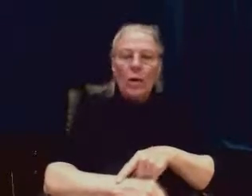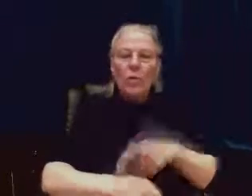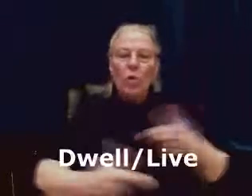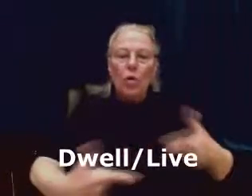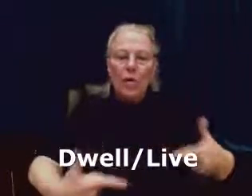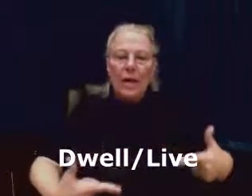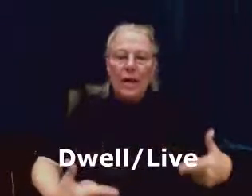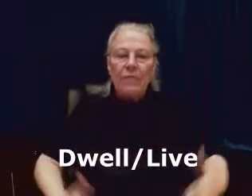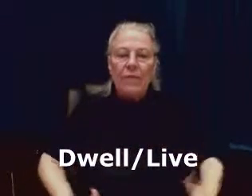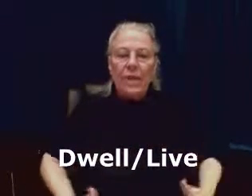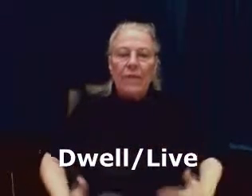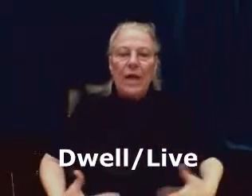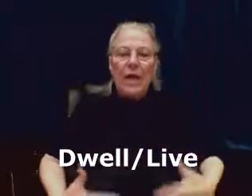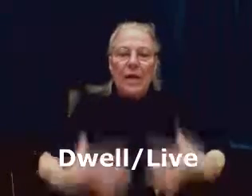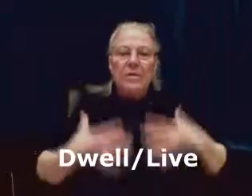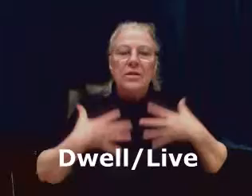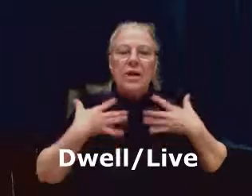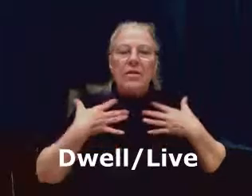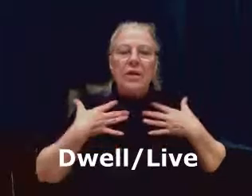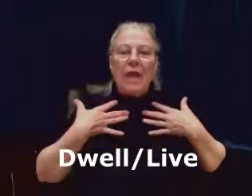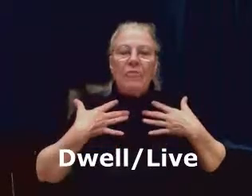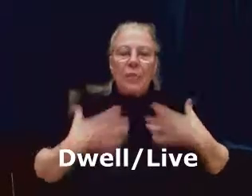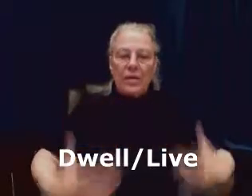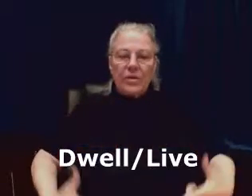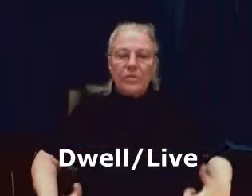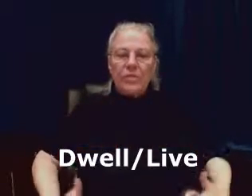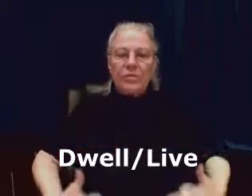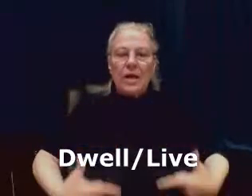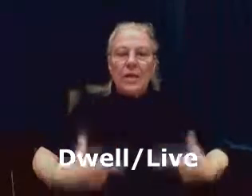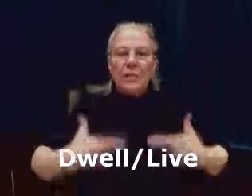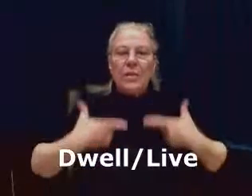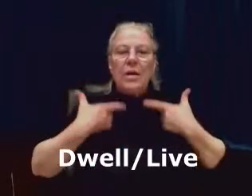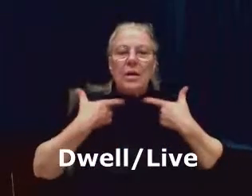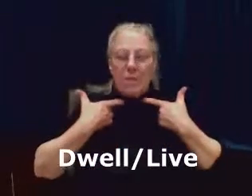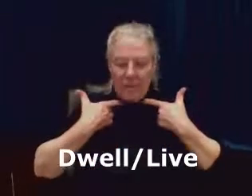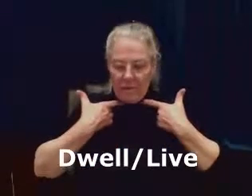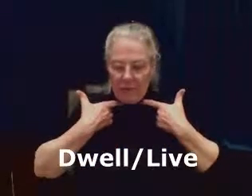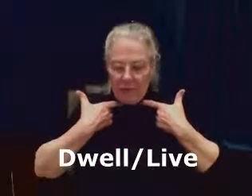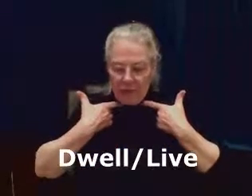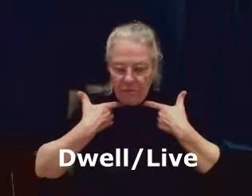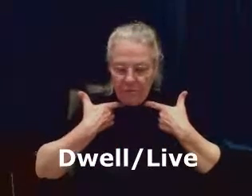Dwell or live, that is like the lifeblood that flows up. Live.